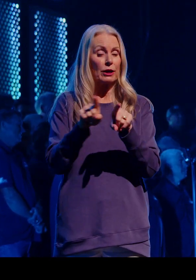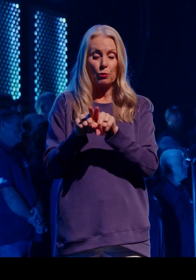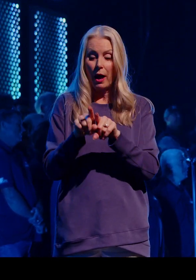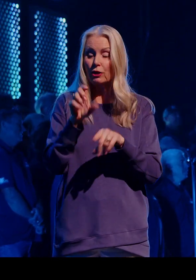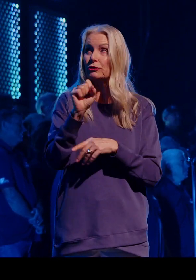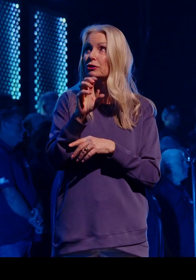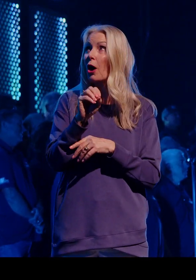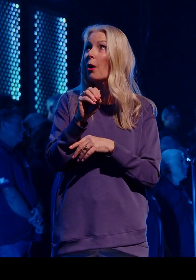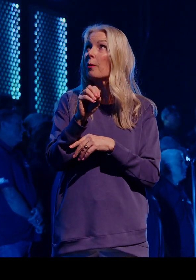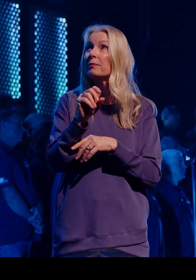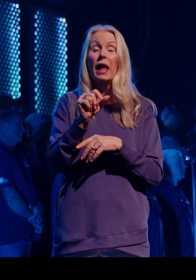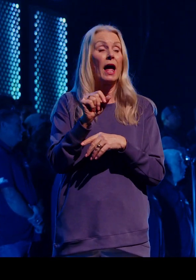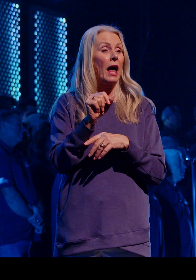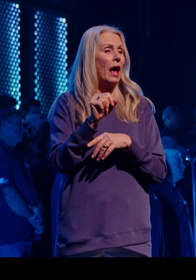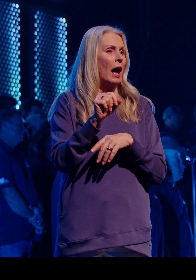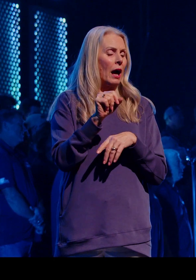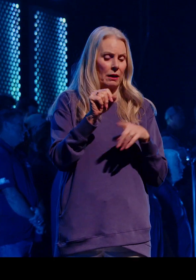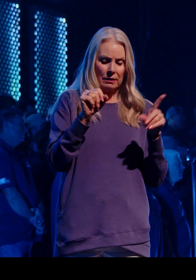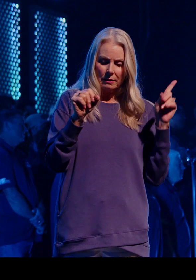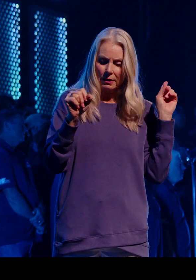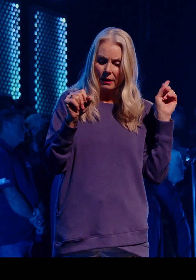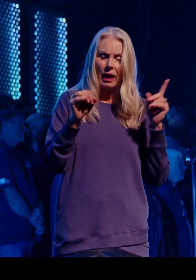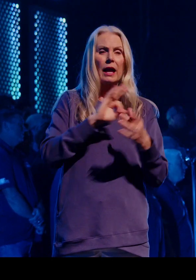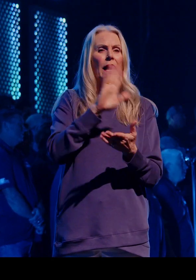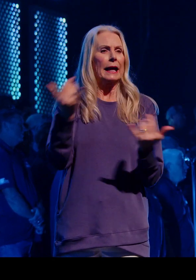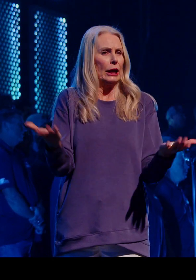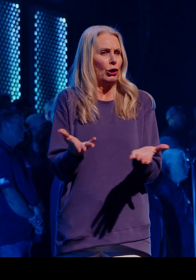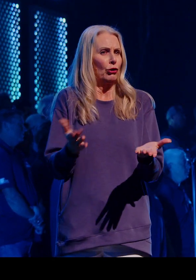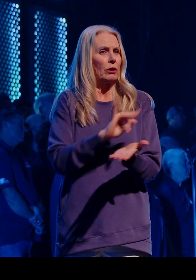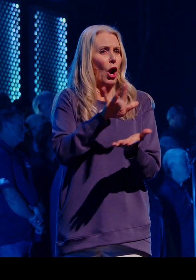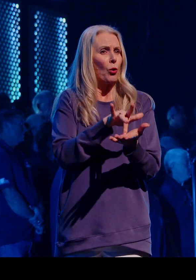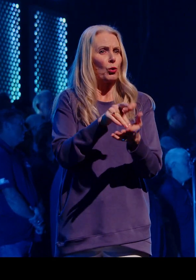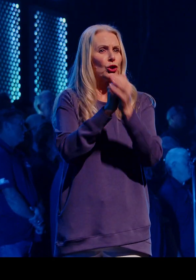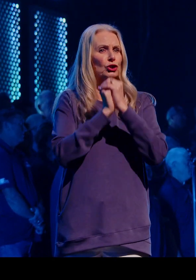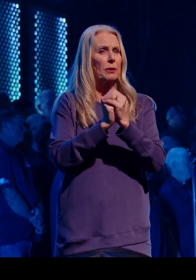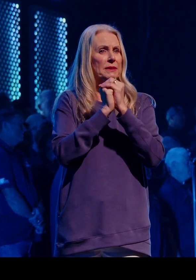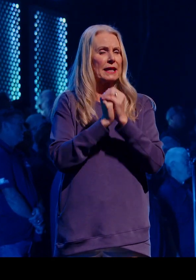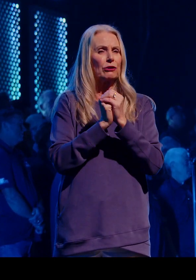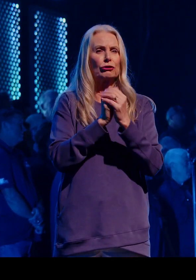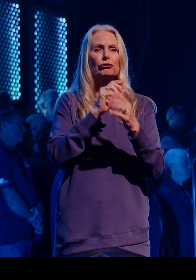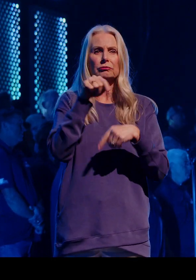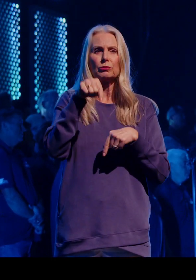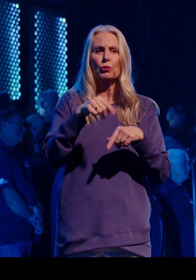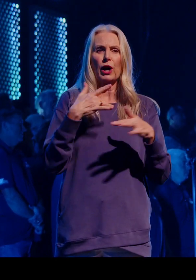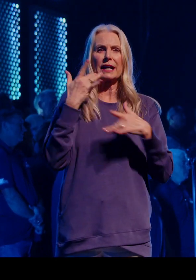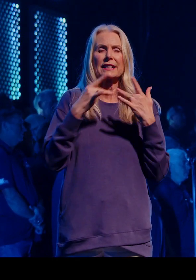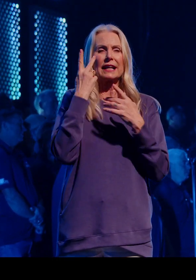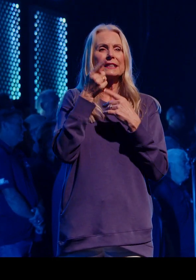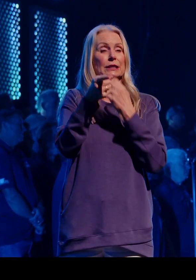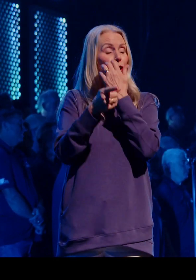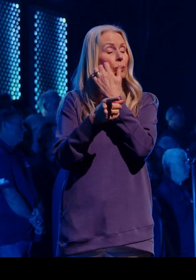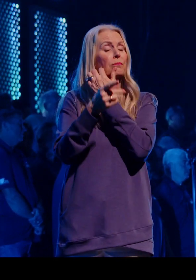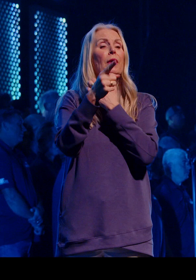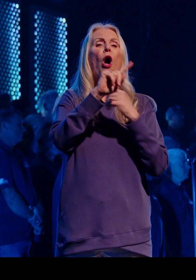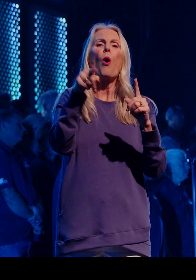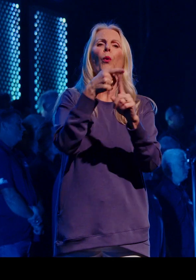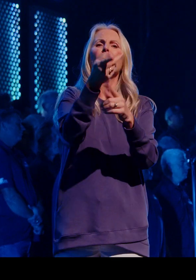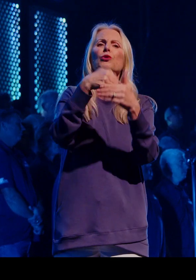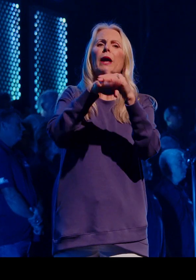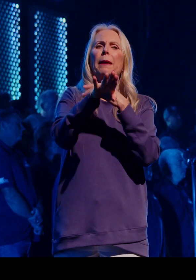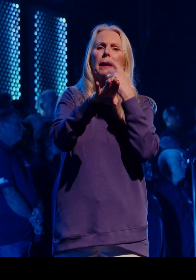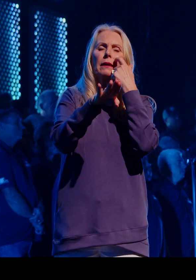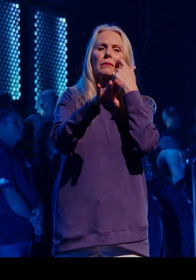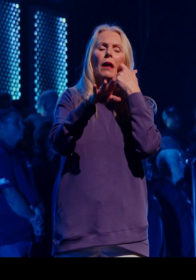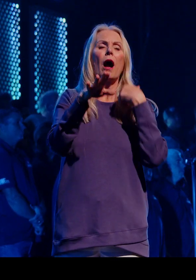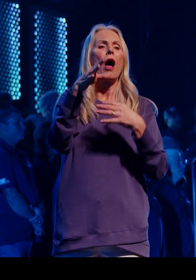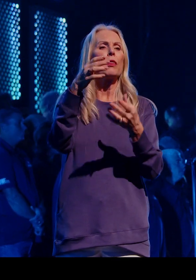us online or in the courtyard or here in the worship center, we're excited that you're here. When you came in, you were handed a bulletin, and on the back of that bulletin